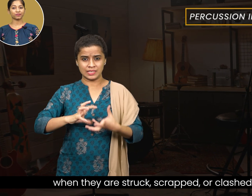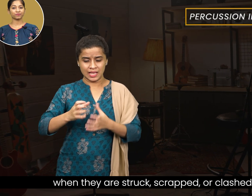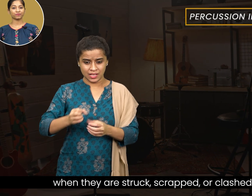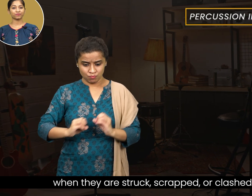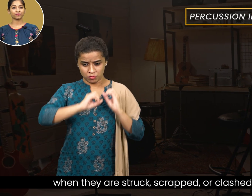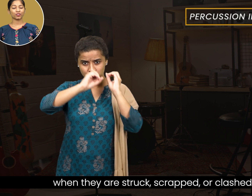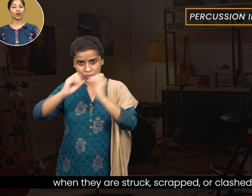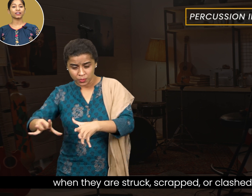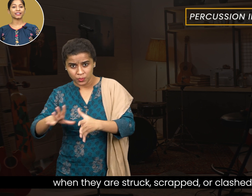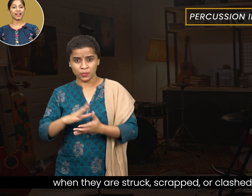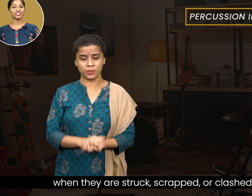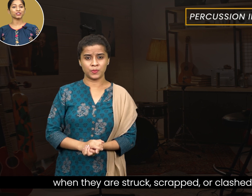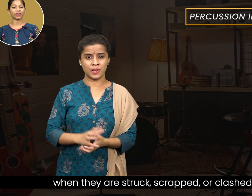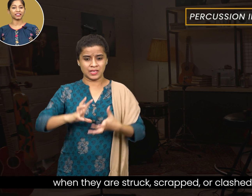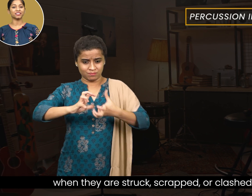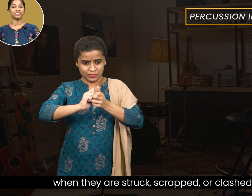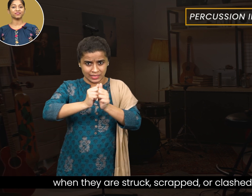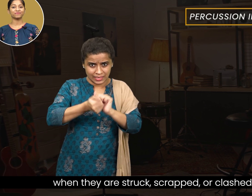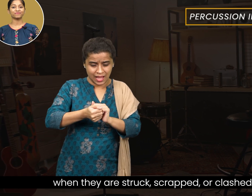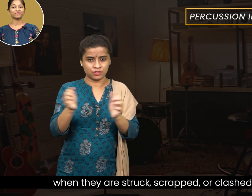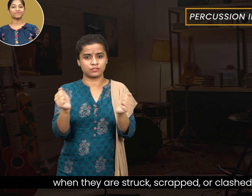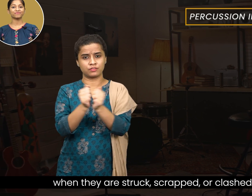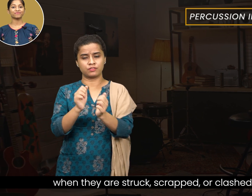scraped, or clashed together.